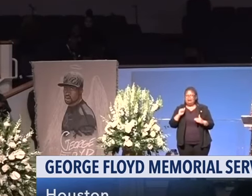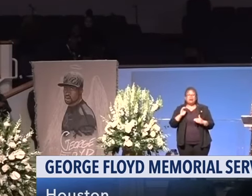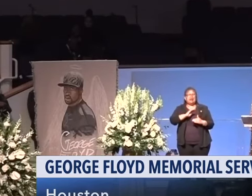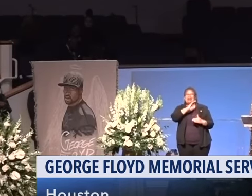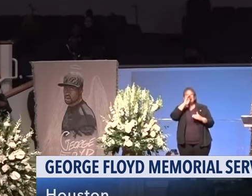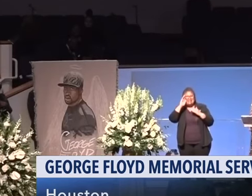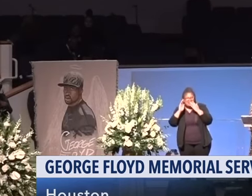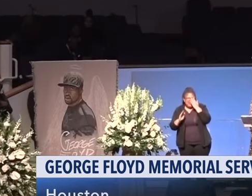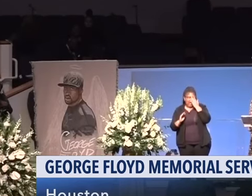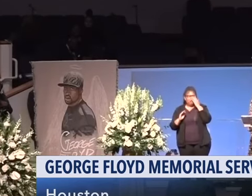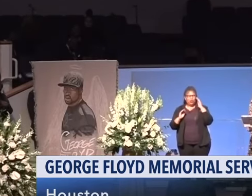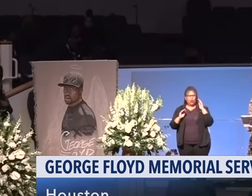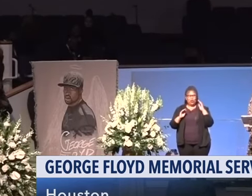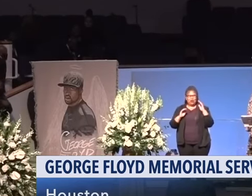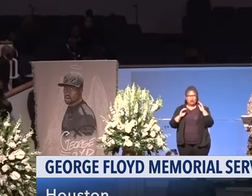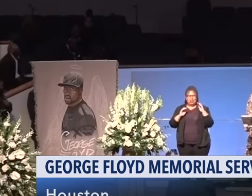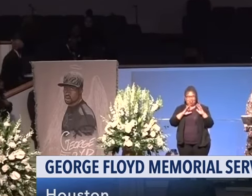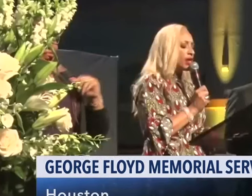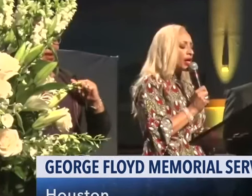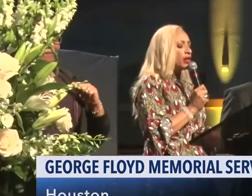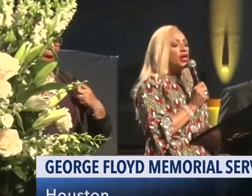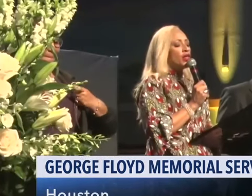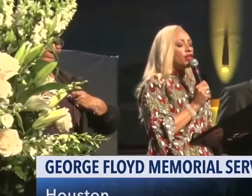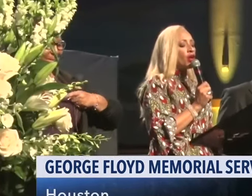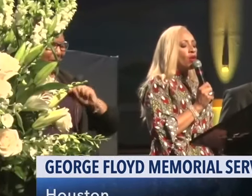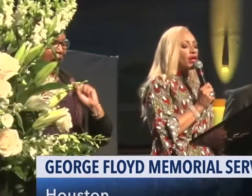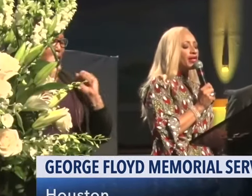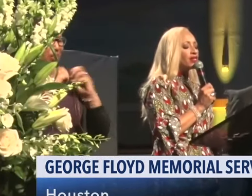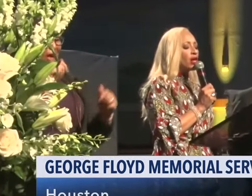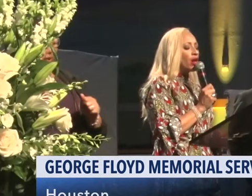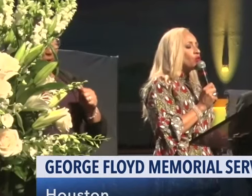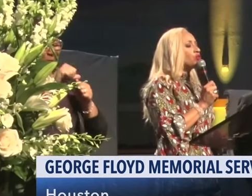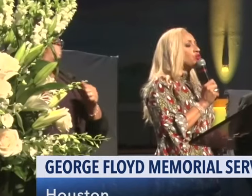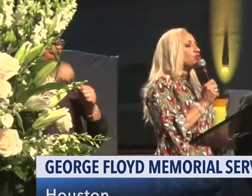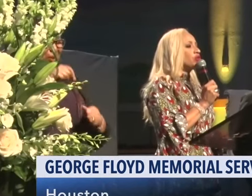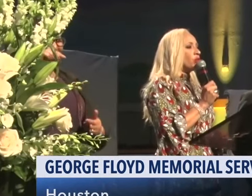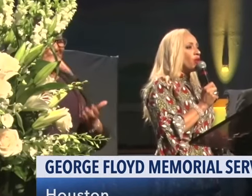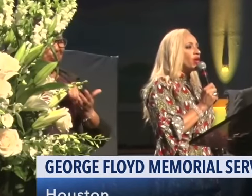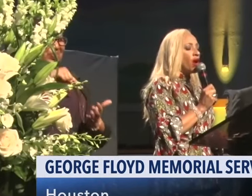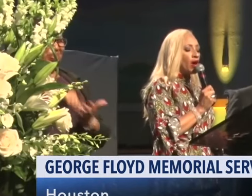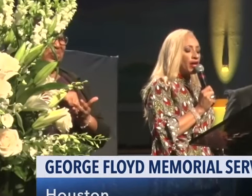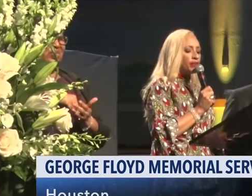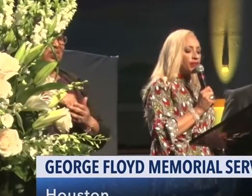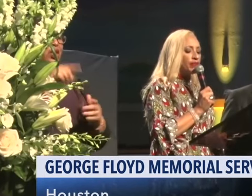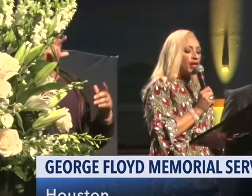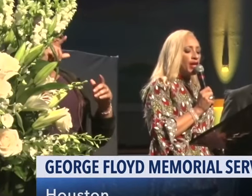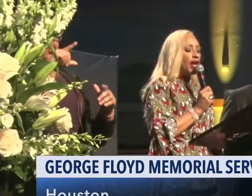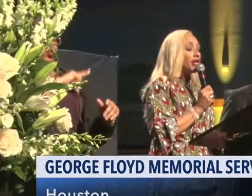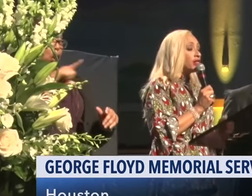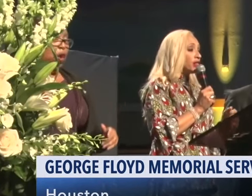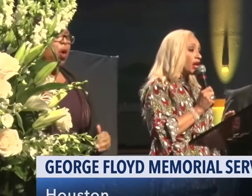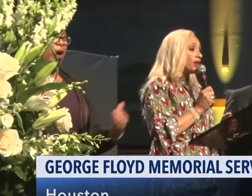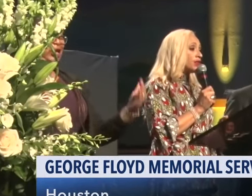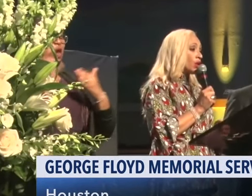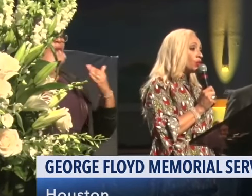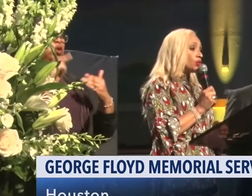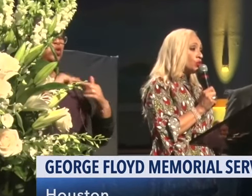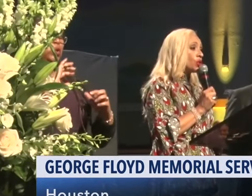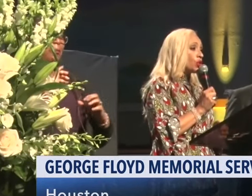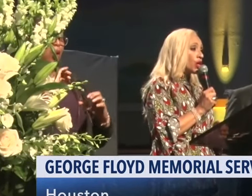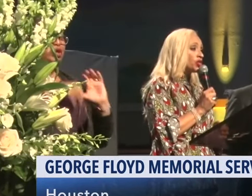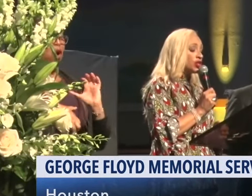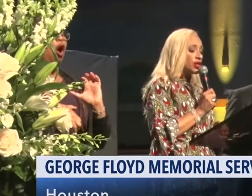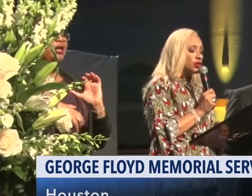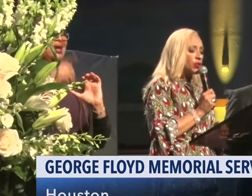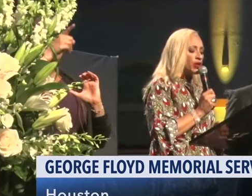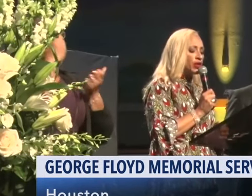move out of my pain without remembering this that the Lord is close to the brokenhearted and he saves those who